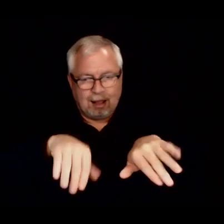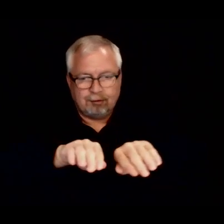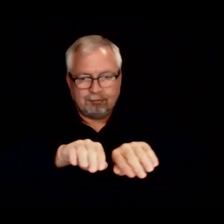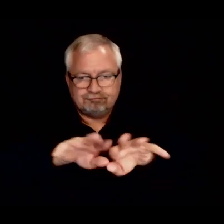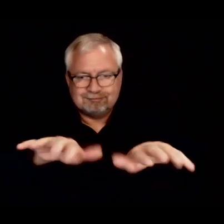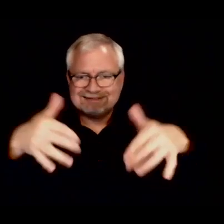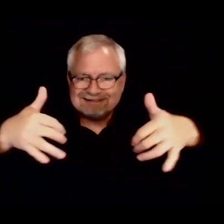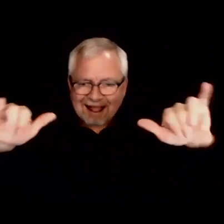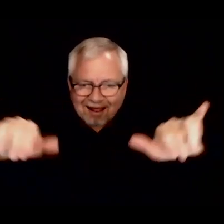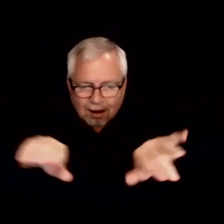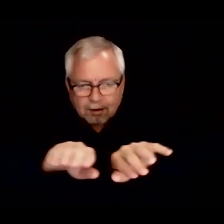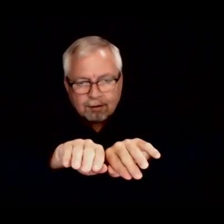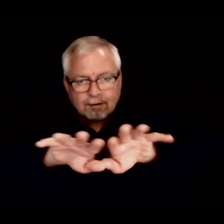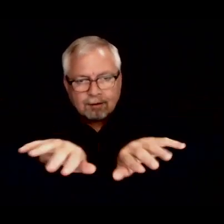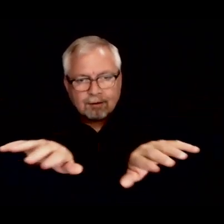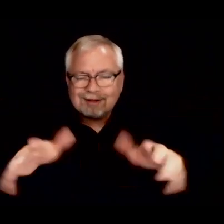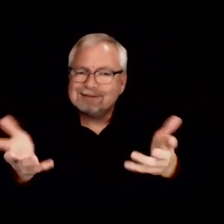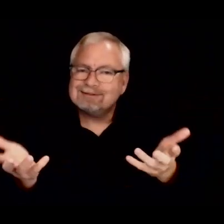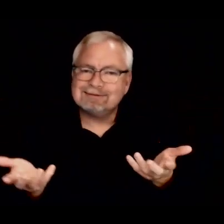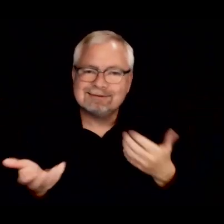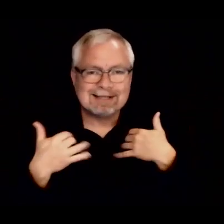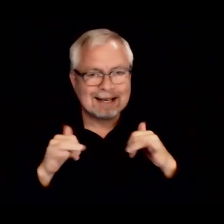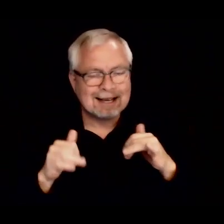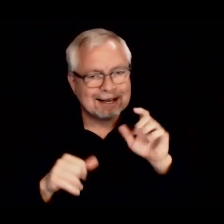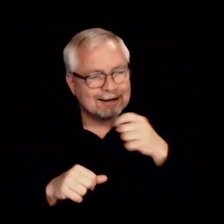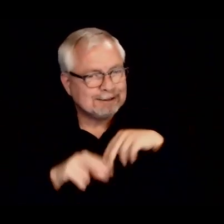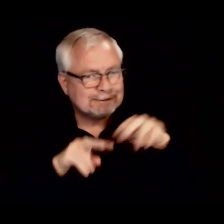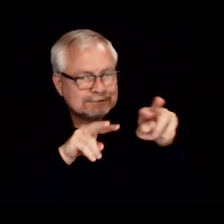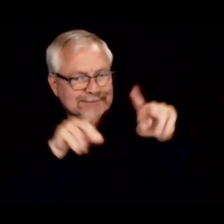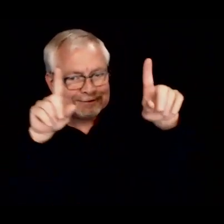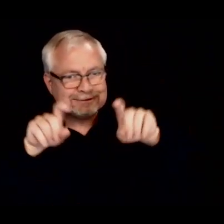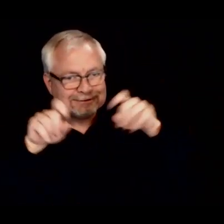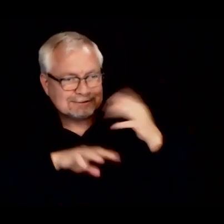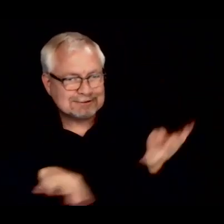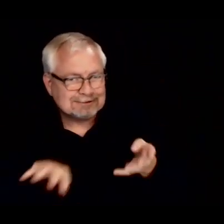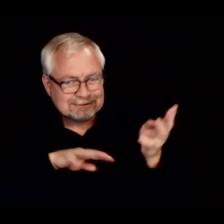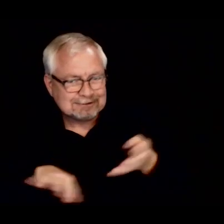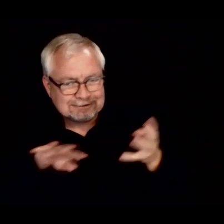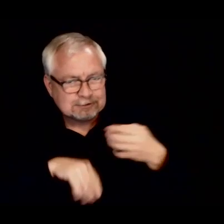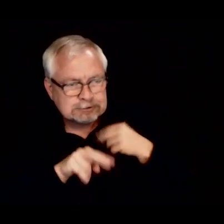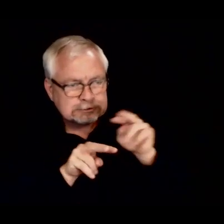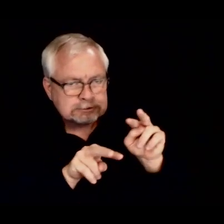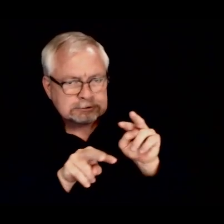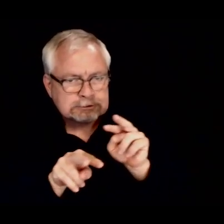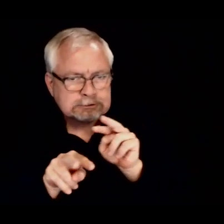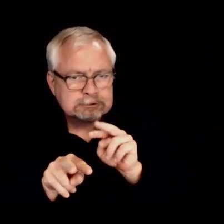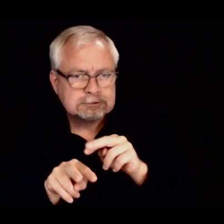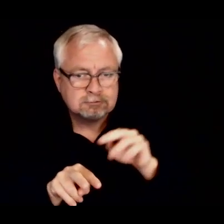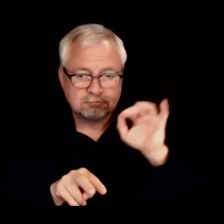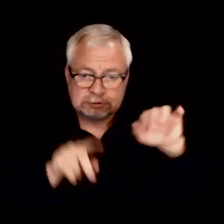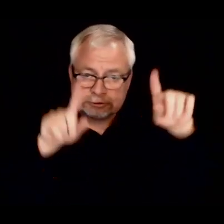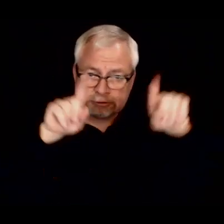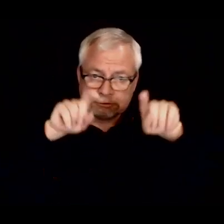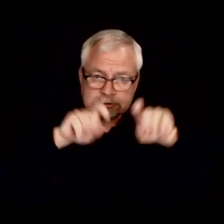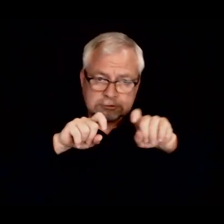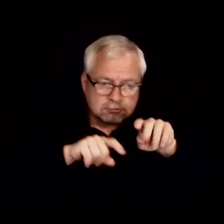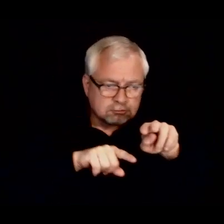testing volume that satisfies us that we're testing enough to find an